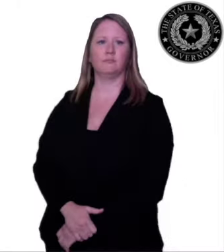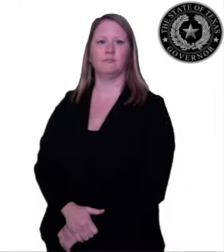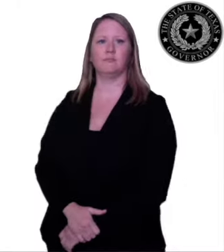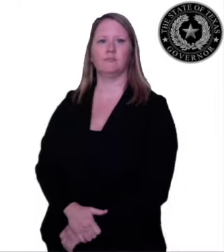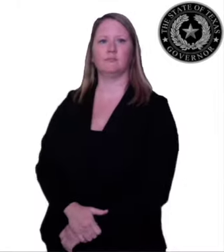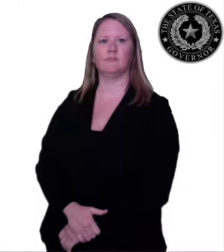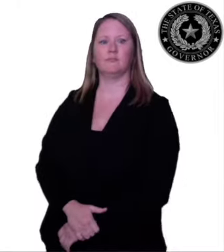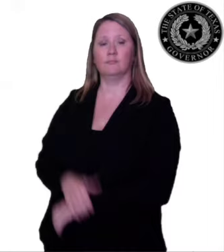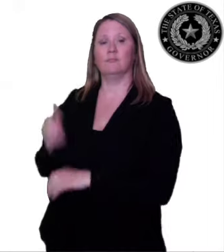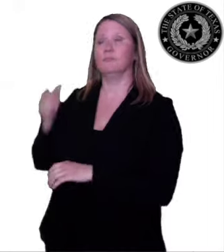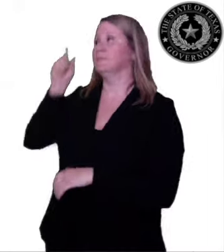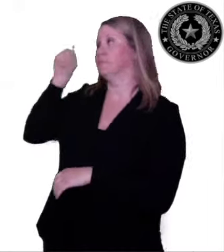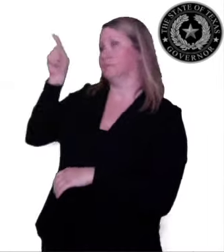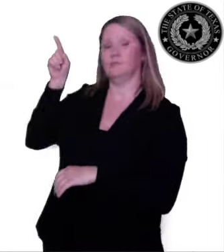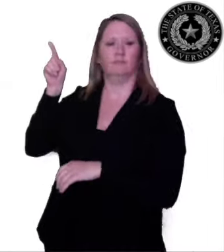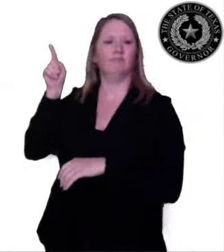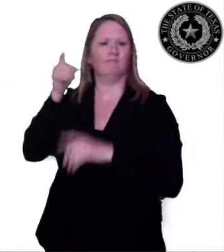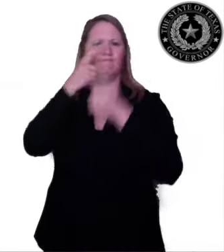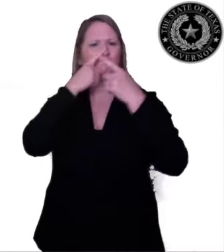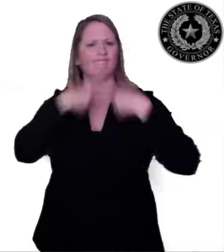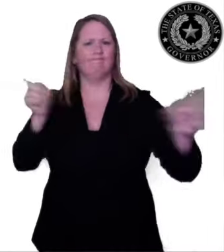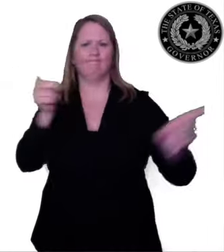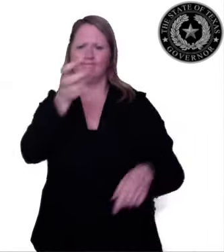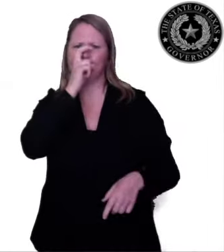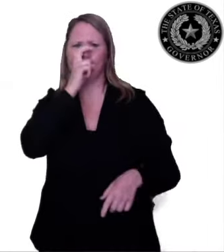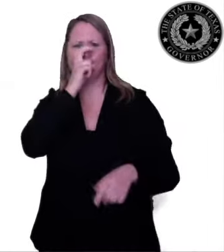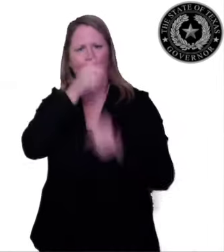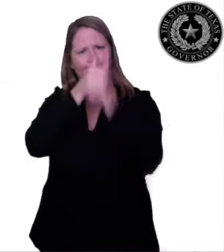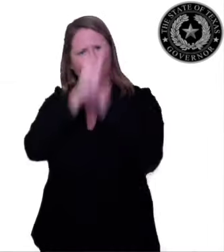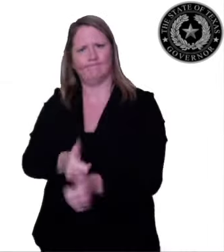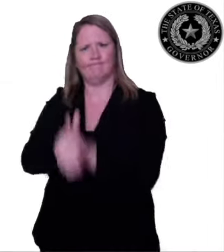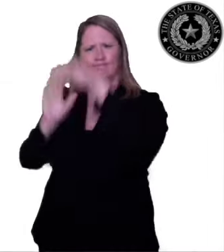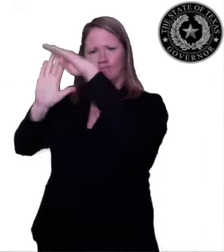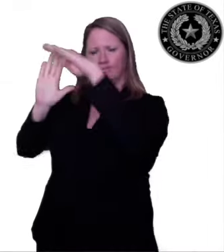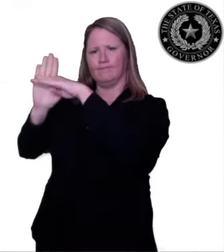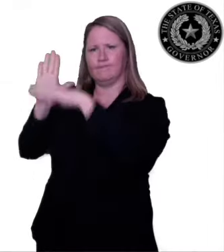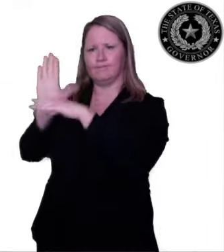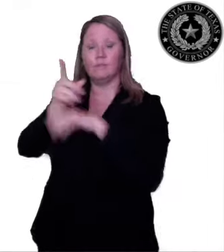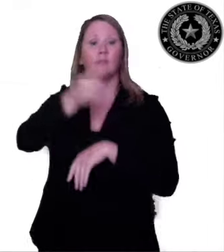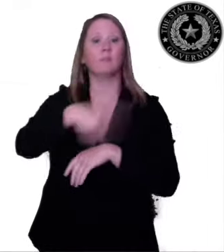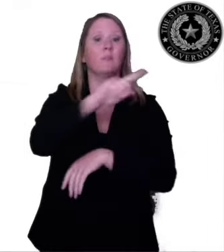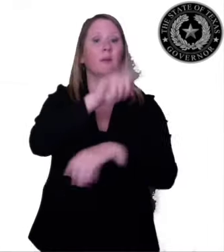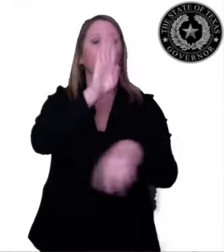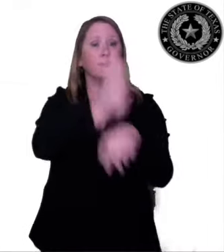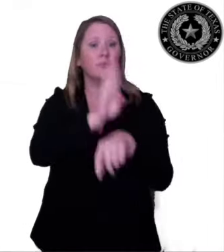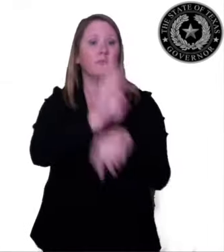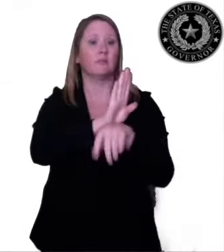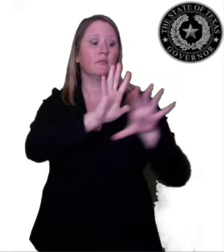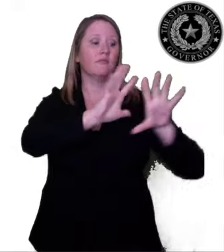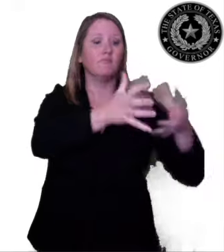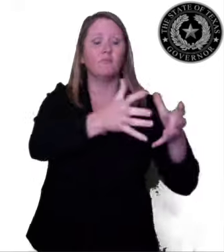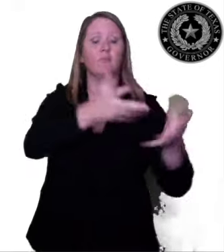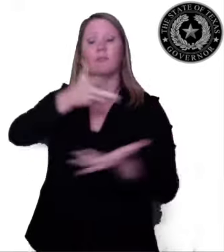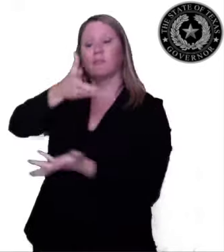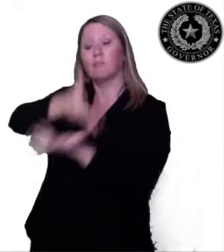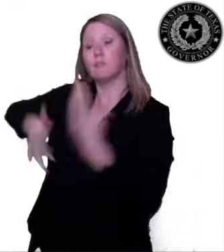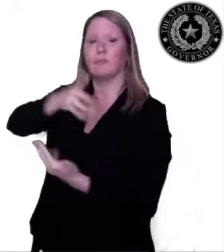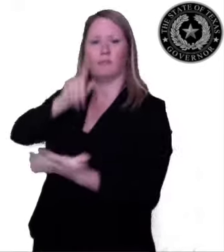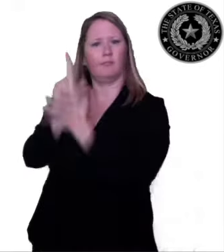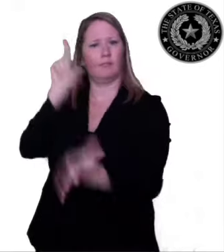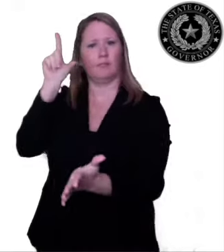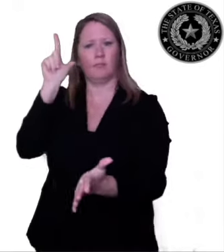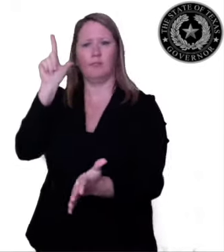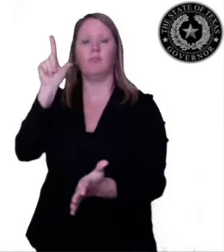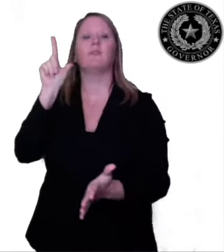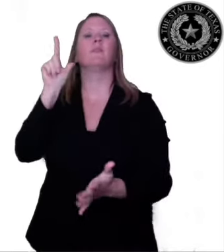This executive order shall supersede any conflicting order issued by local officials in response to the COVID-19 disaster,